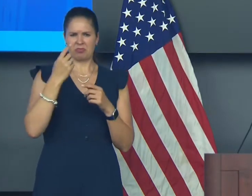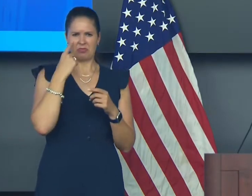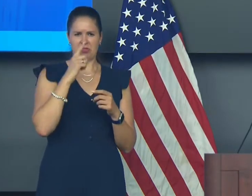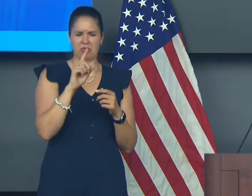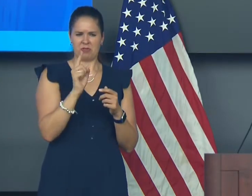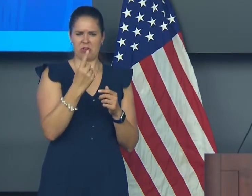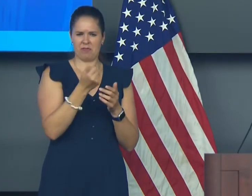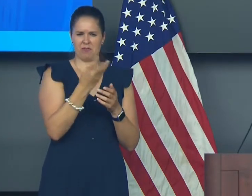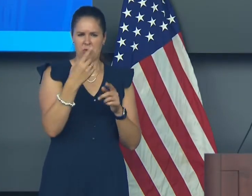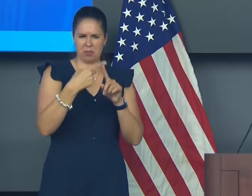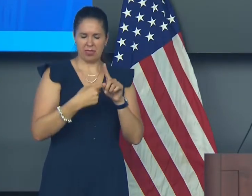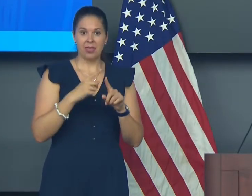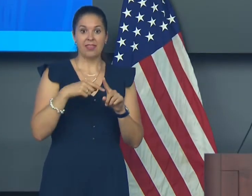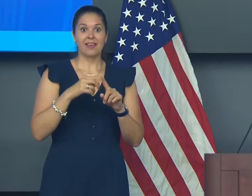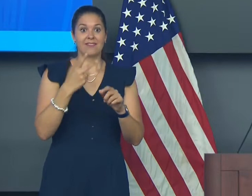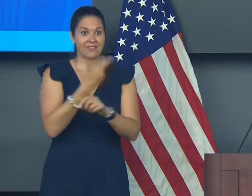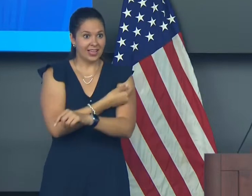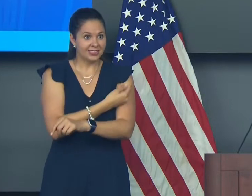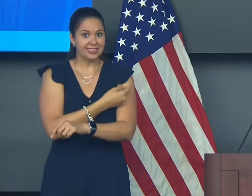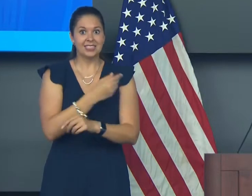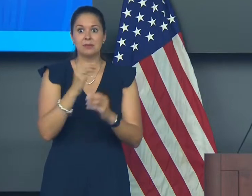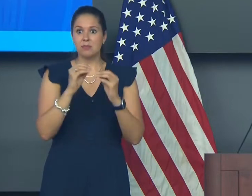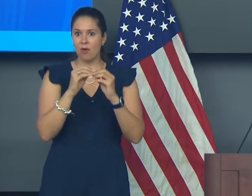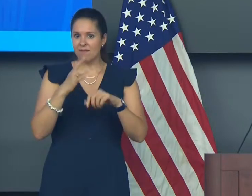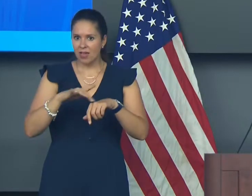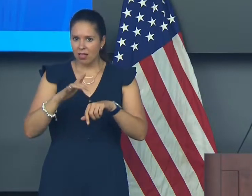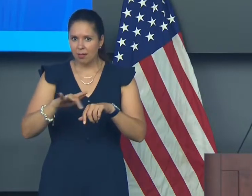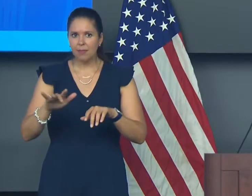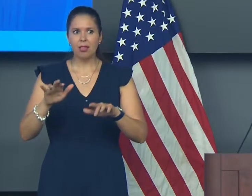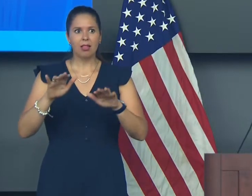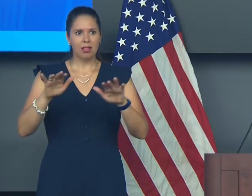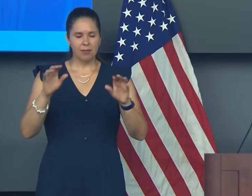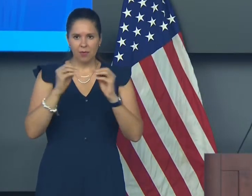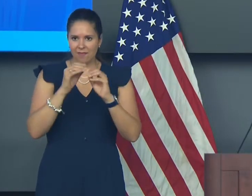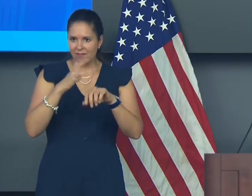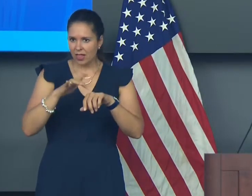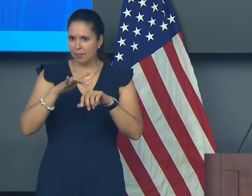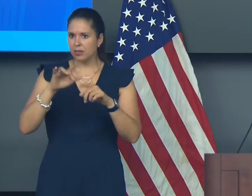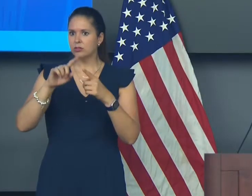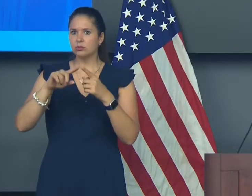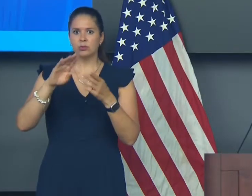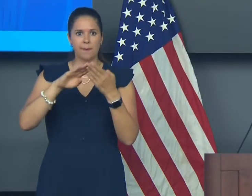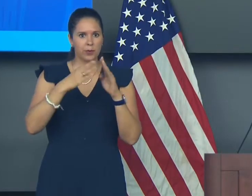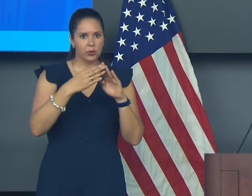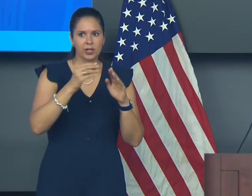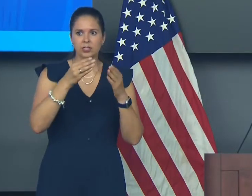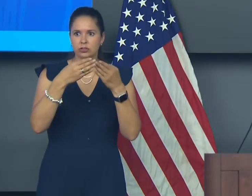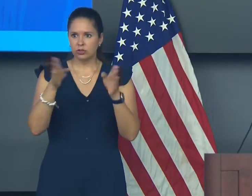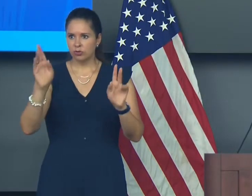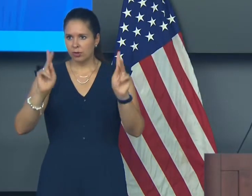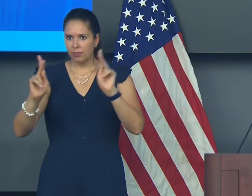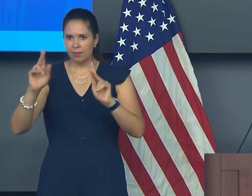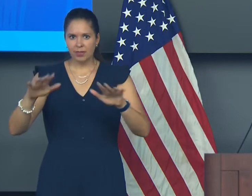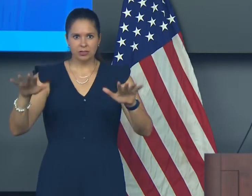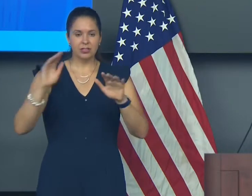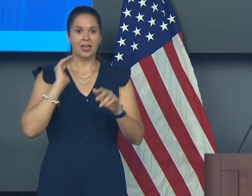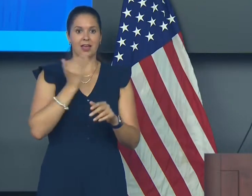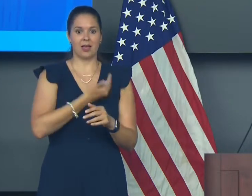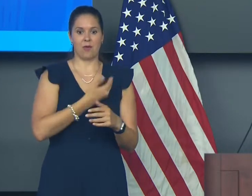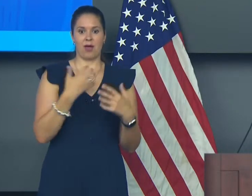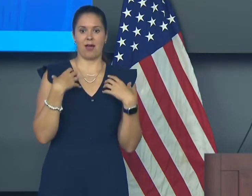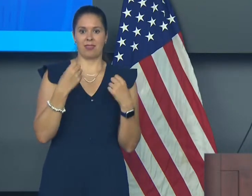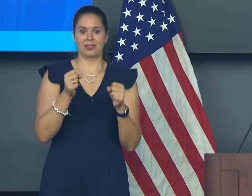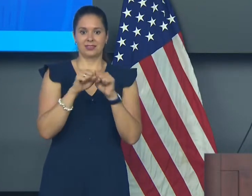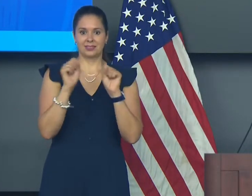And so with the vaccine becoming even more available and available to our community and our general population, our health